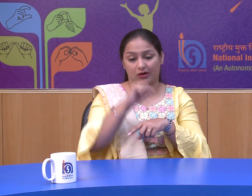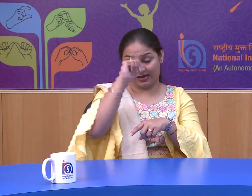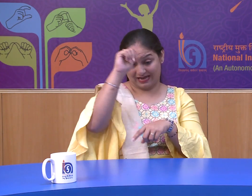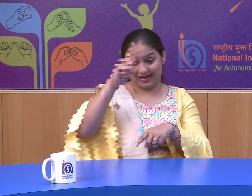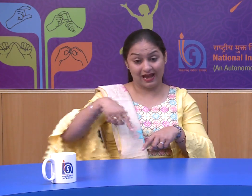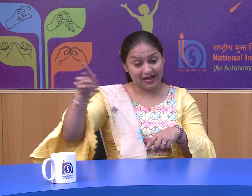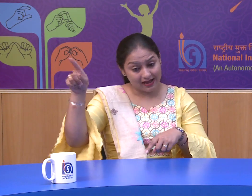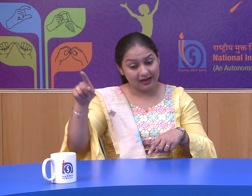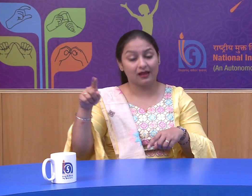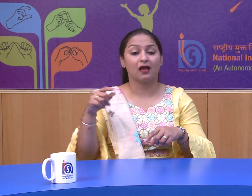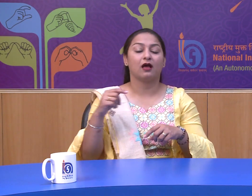life and thinking.